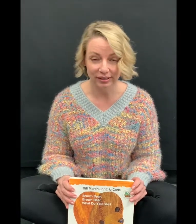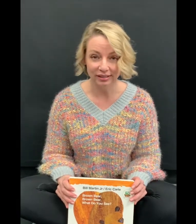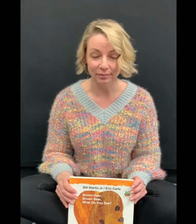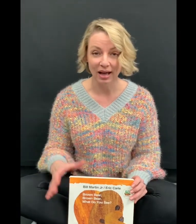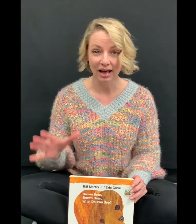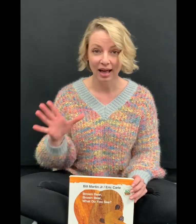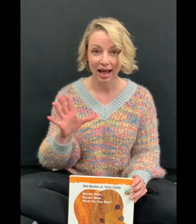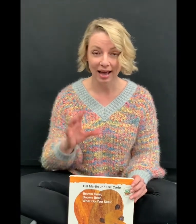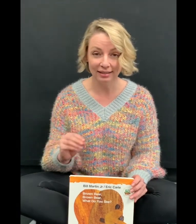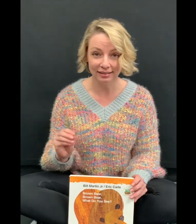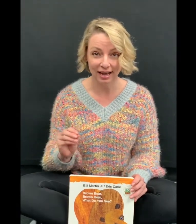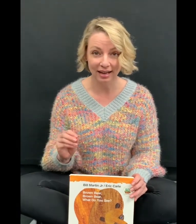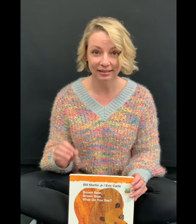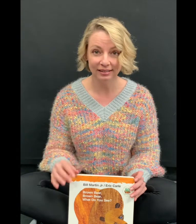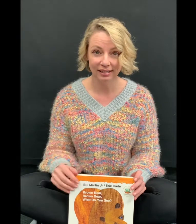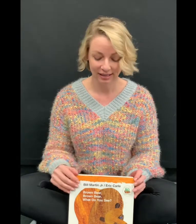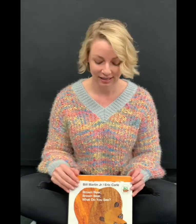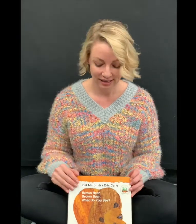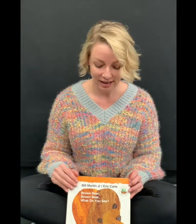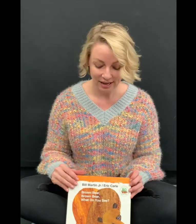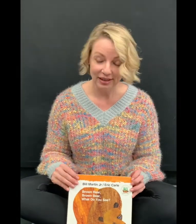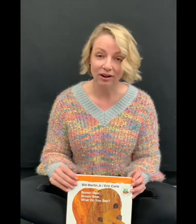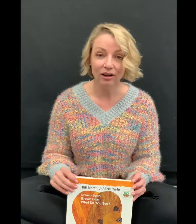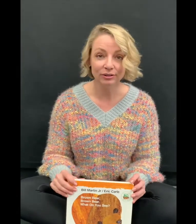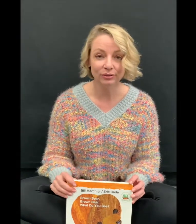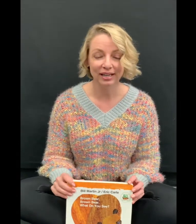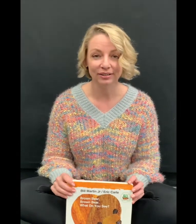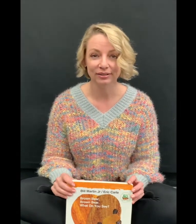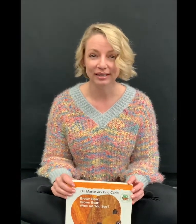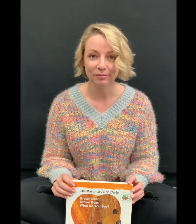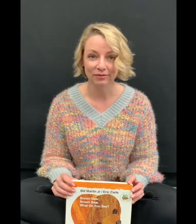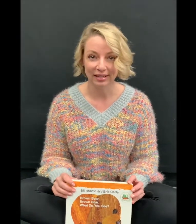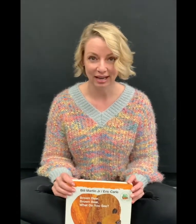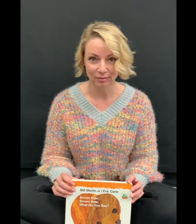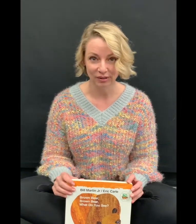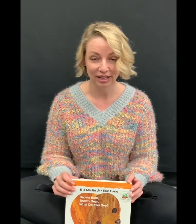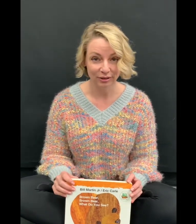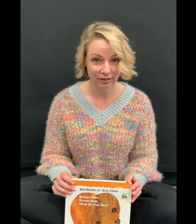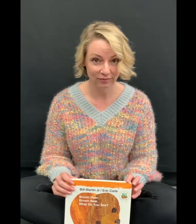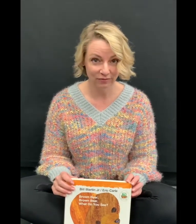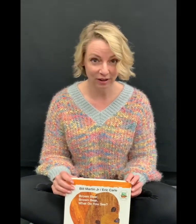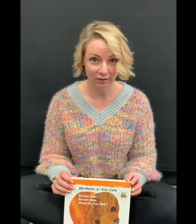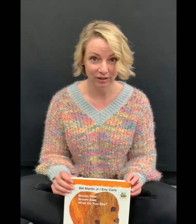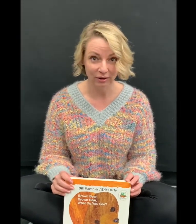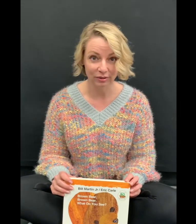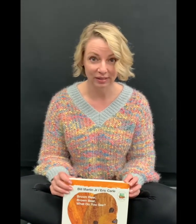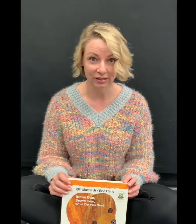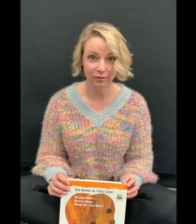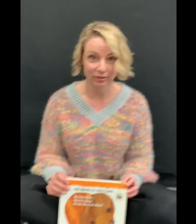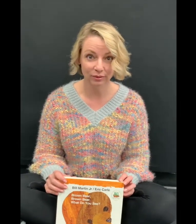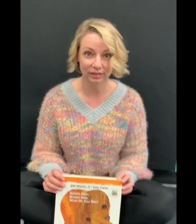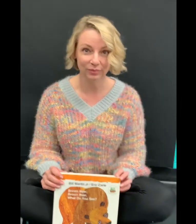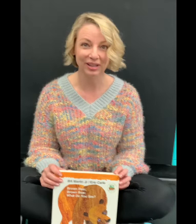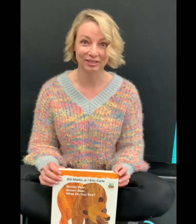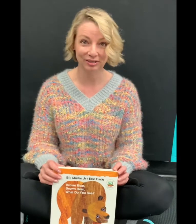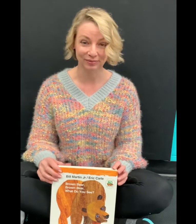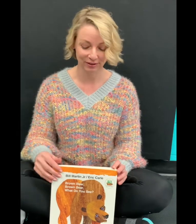some hand signs that also tell you the name of the animal, and you can follow along with me with those as well, too, if you